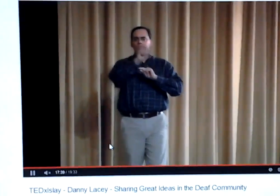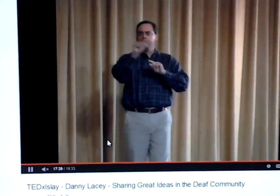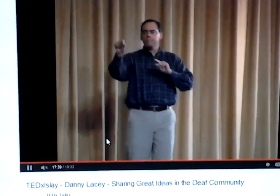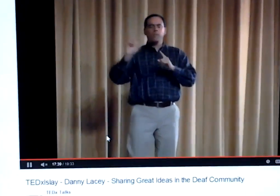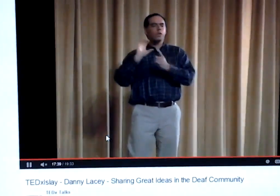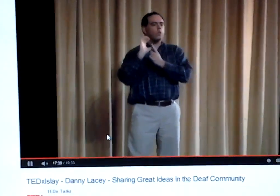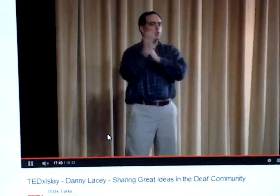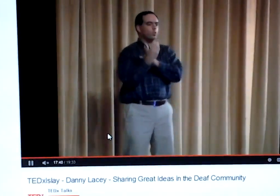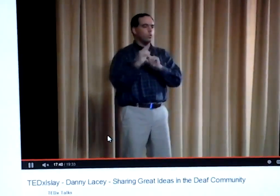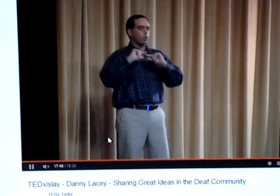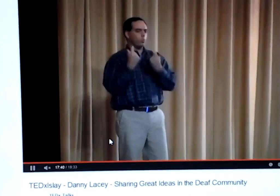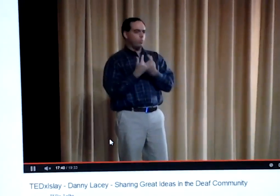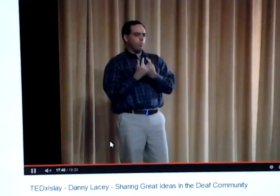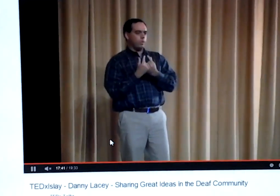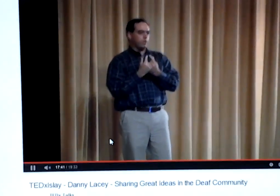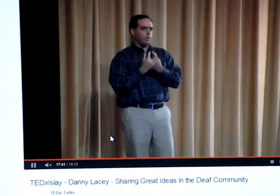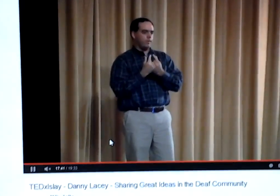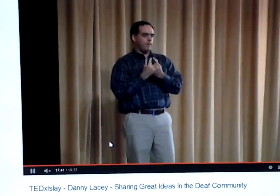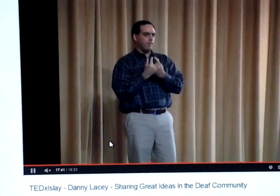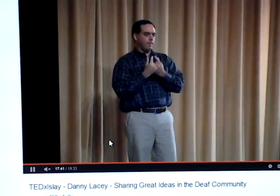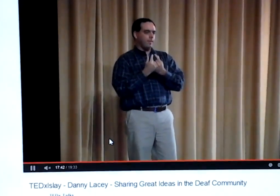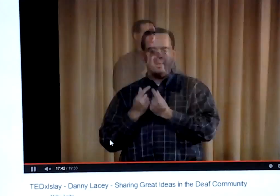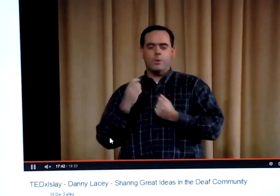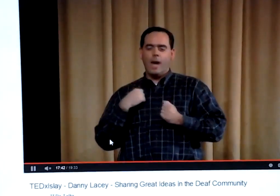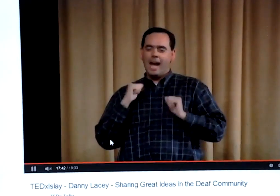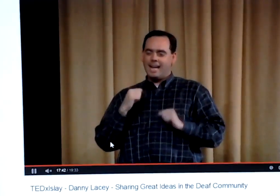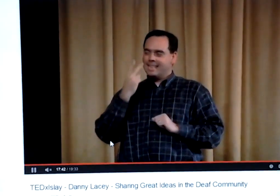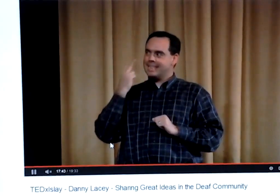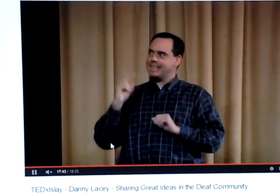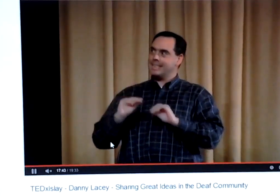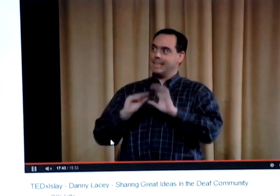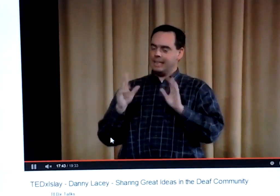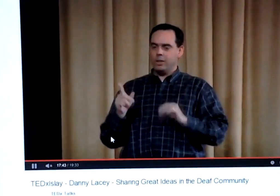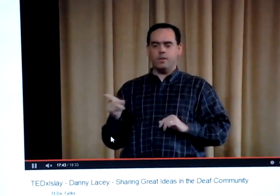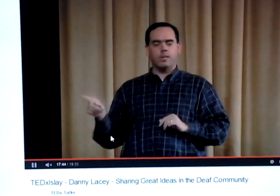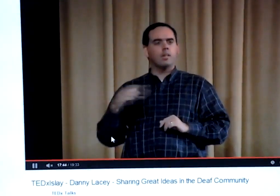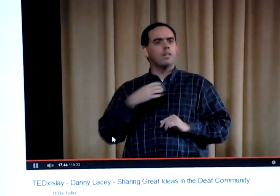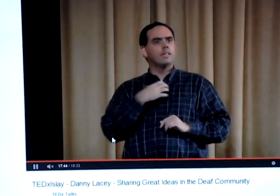So who's mostly in the IE program? Students